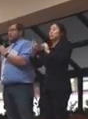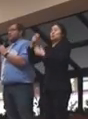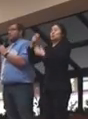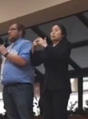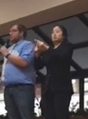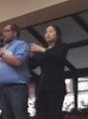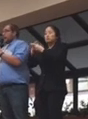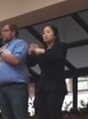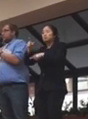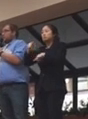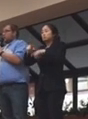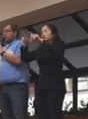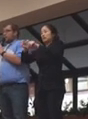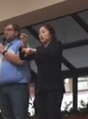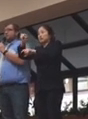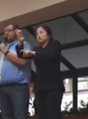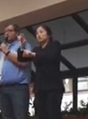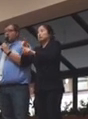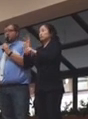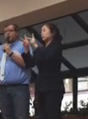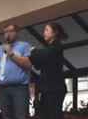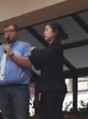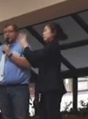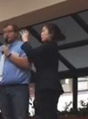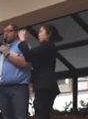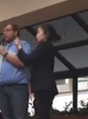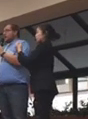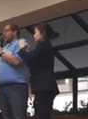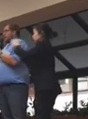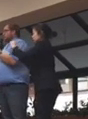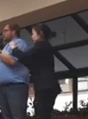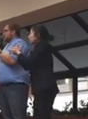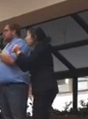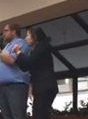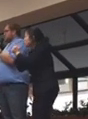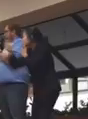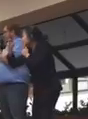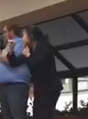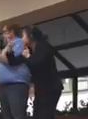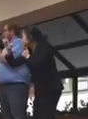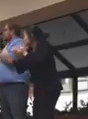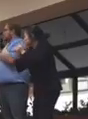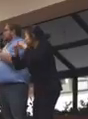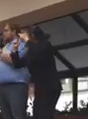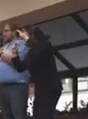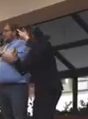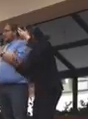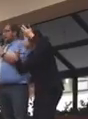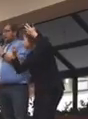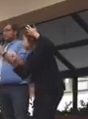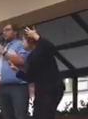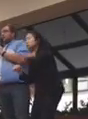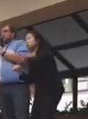issues was people that were teaching workshops to the test and interpreters were passing. They did